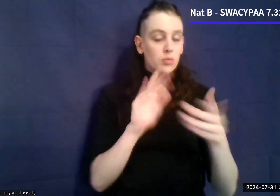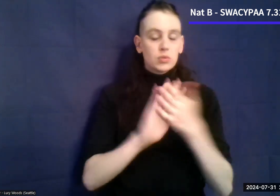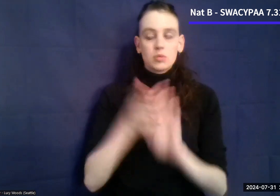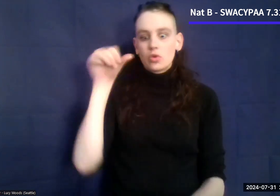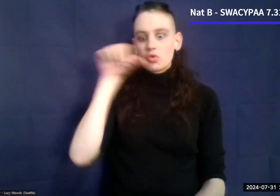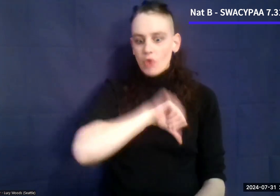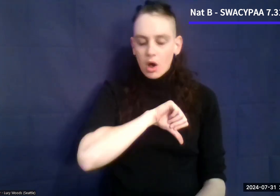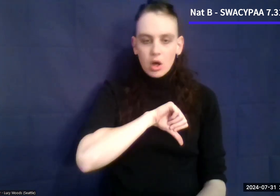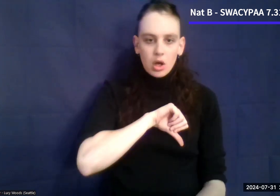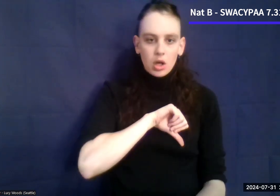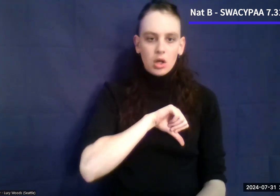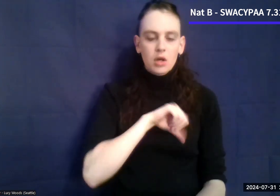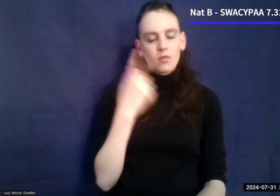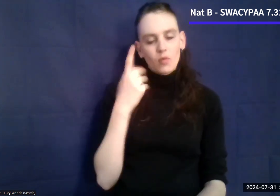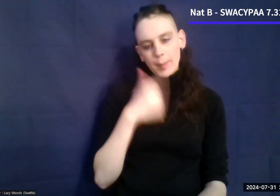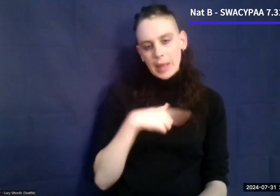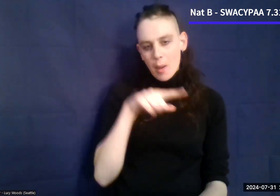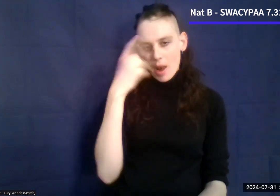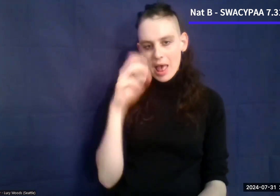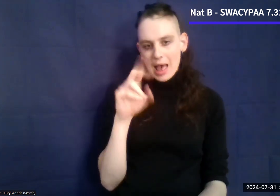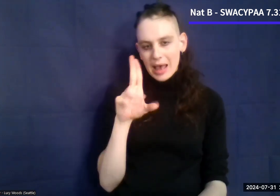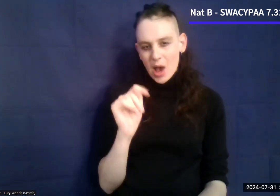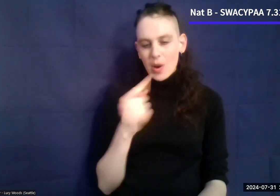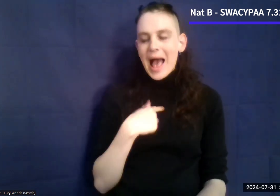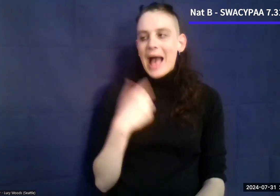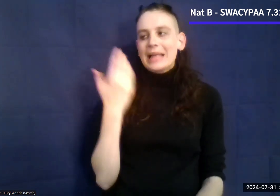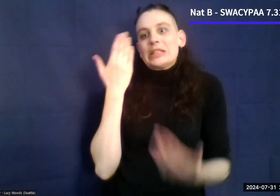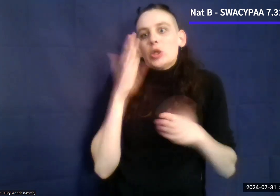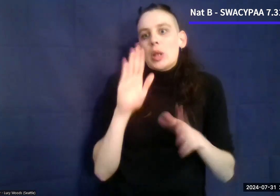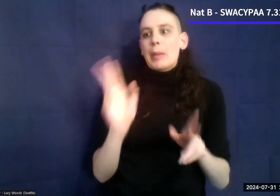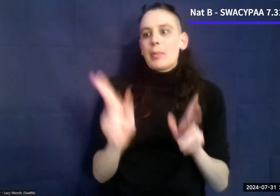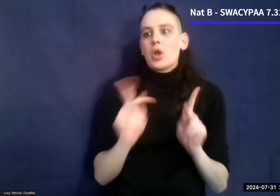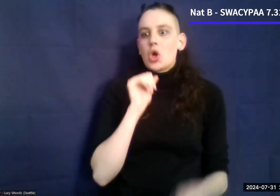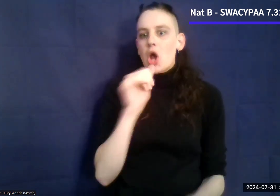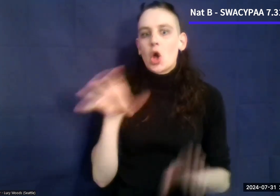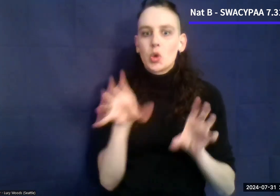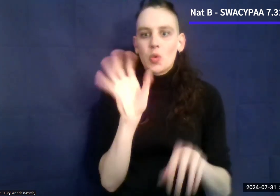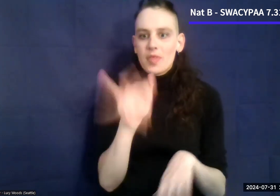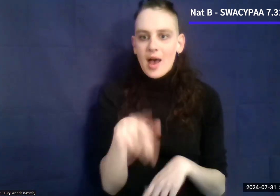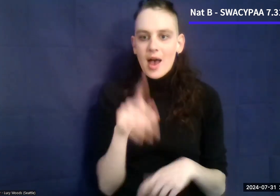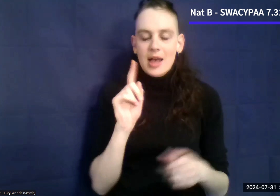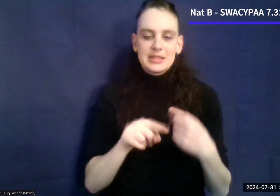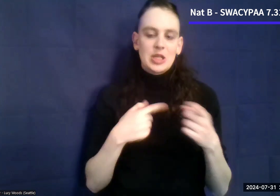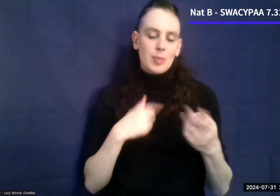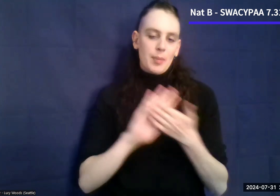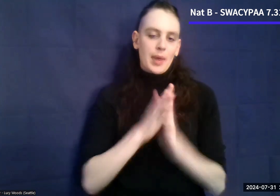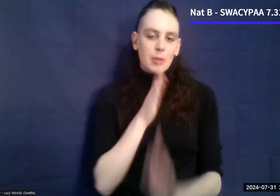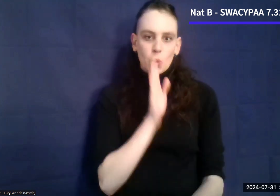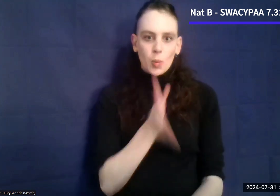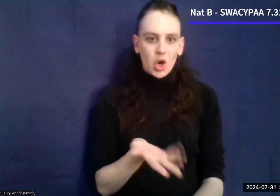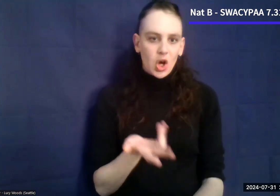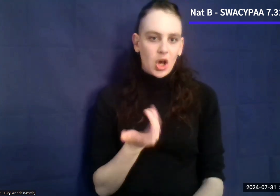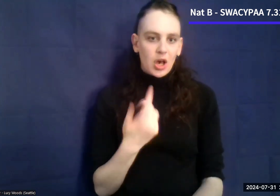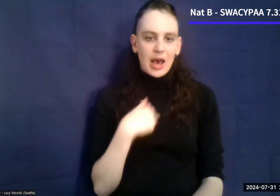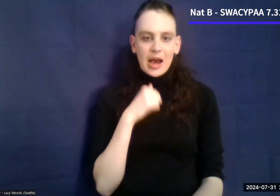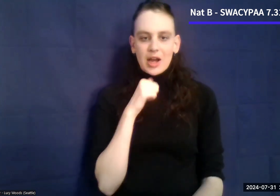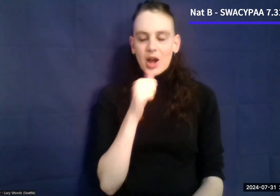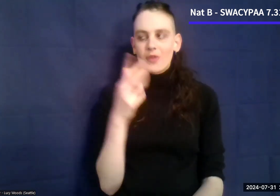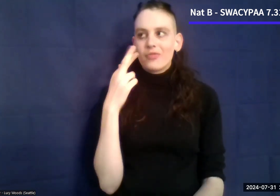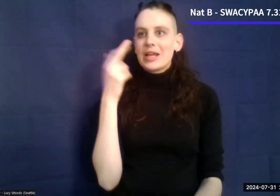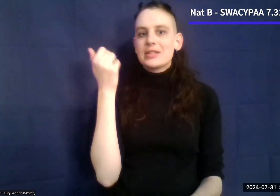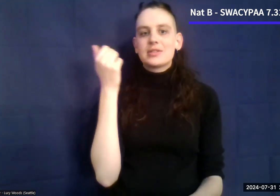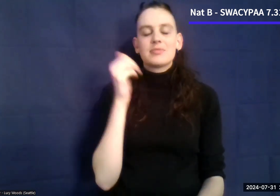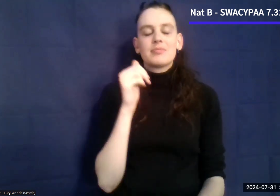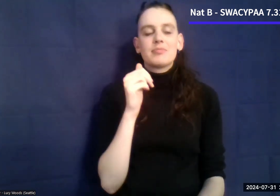getting drunk is blacking out because I didn't know that people didn't do that like until I got sober. I didn't realize that not everybody blacks out when